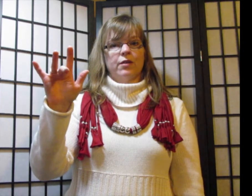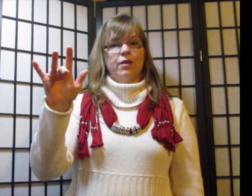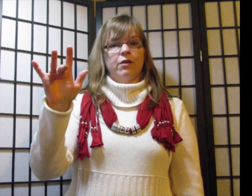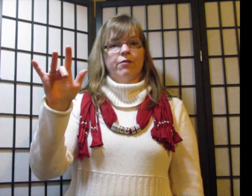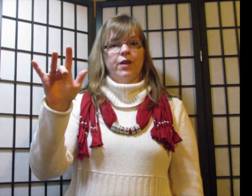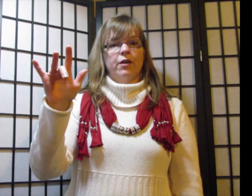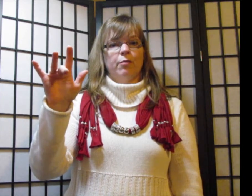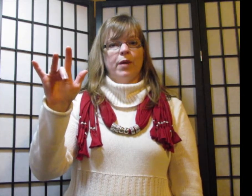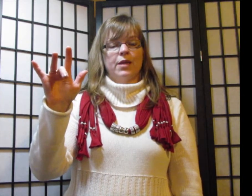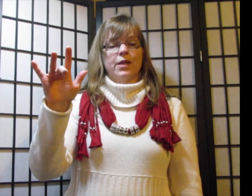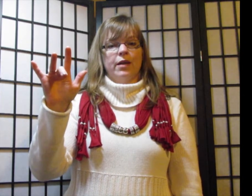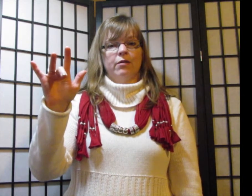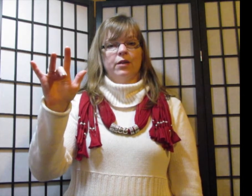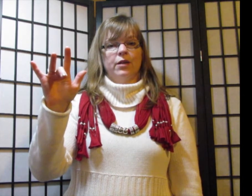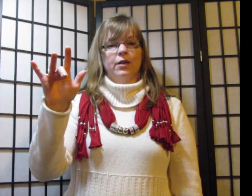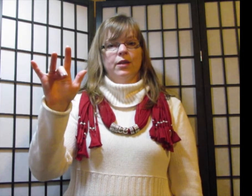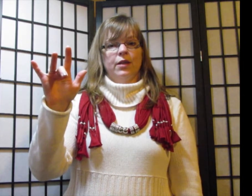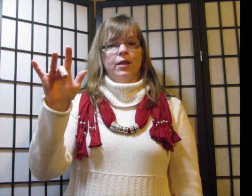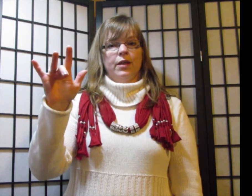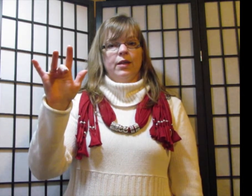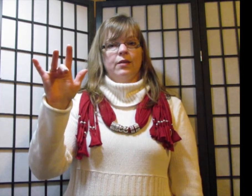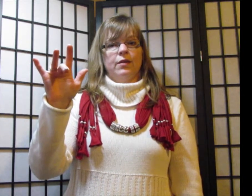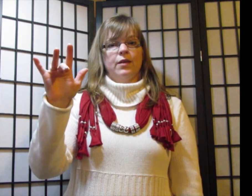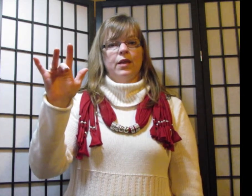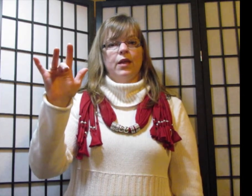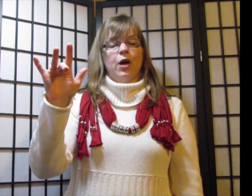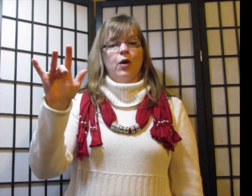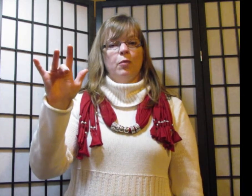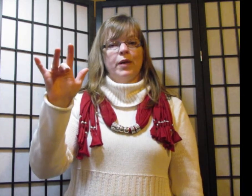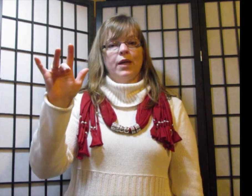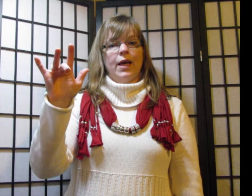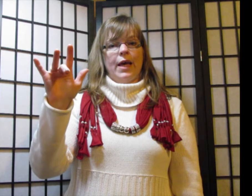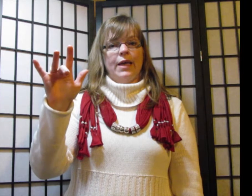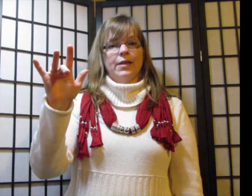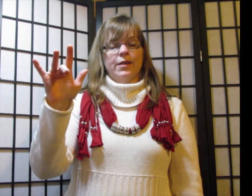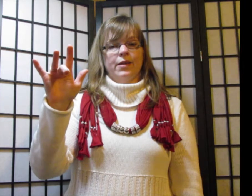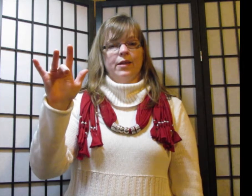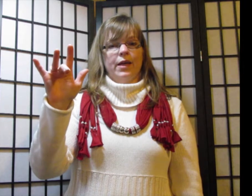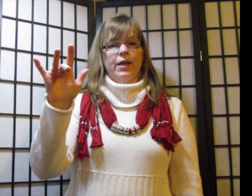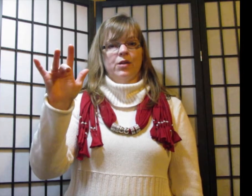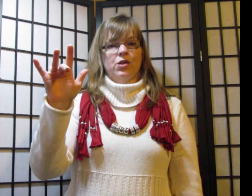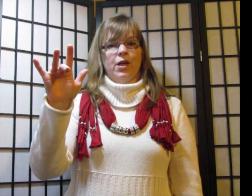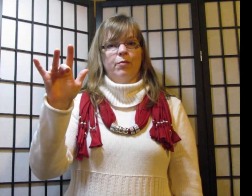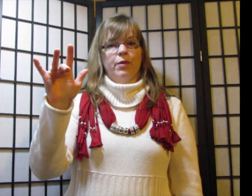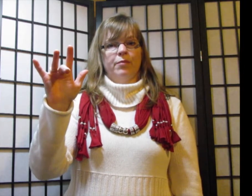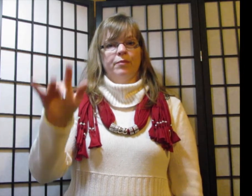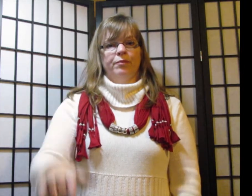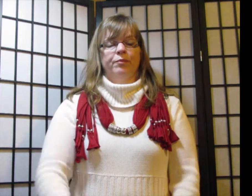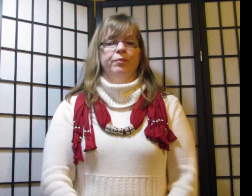leave your finger bent down. This is the open 8 hand shape.